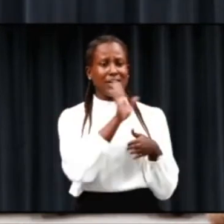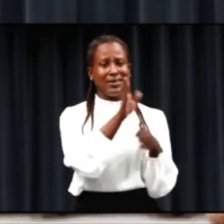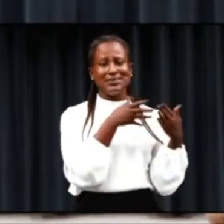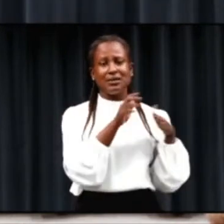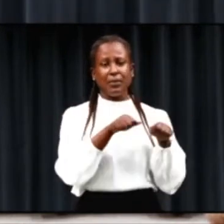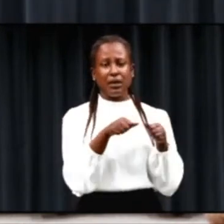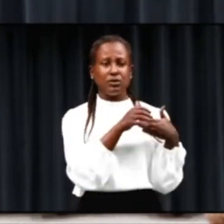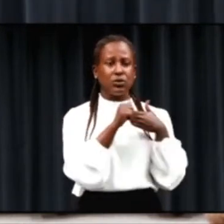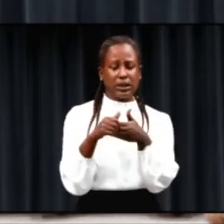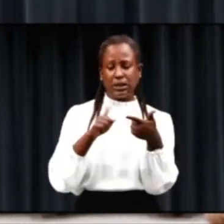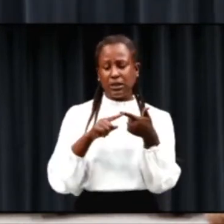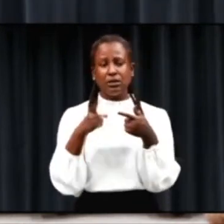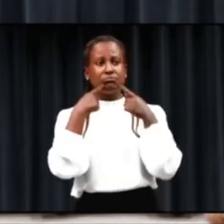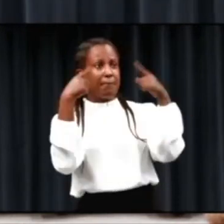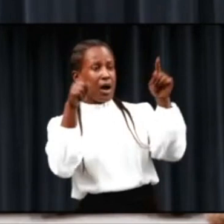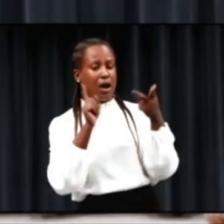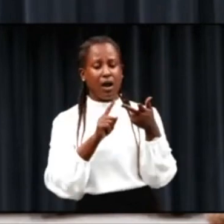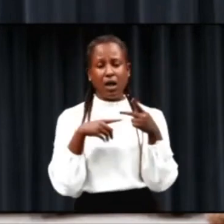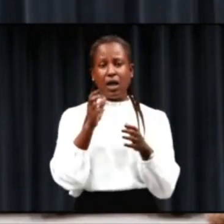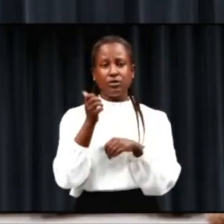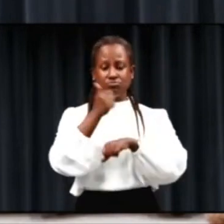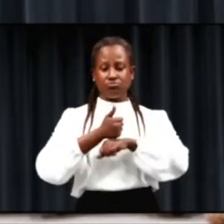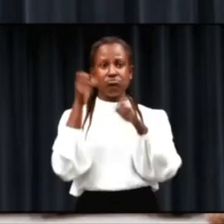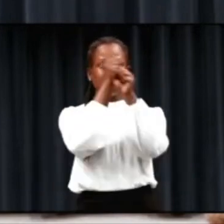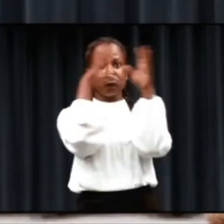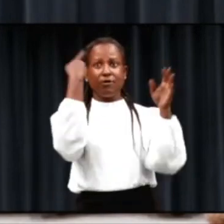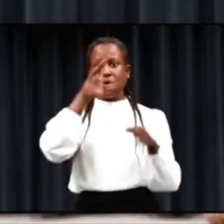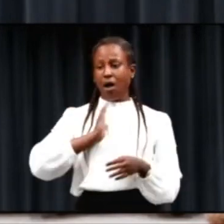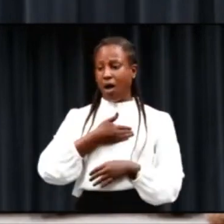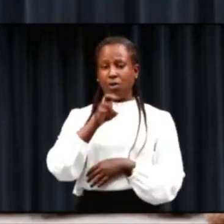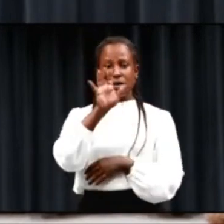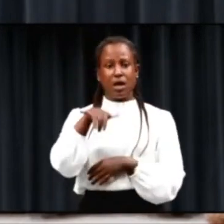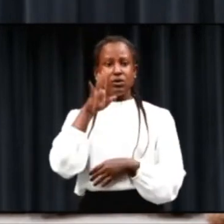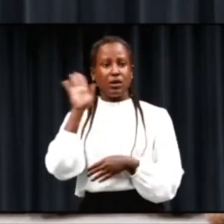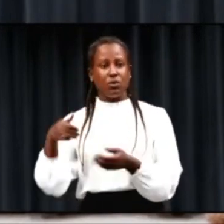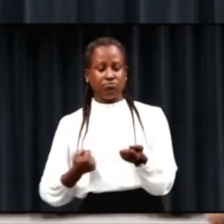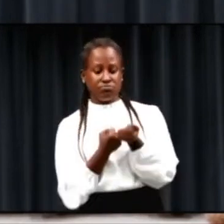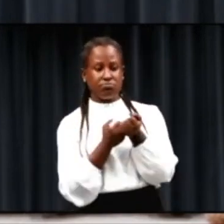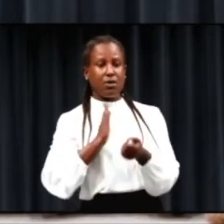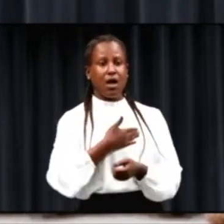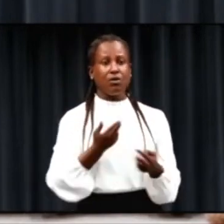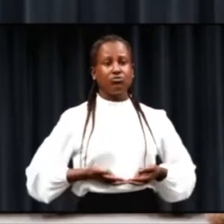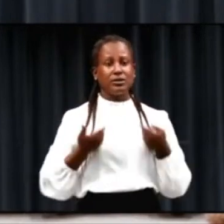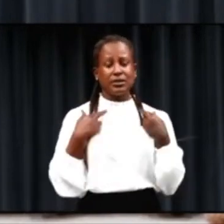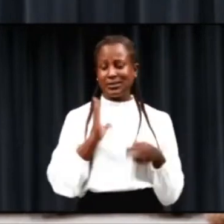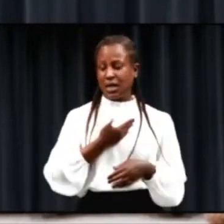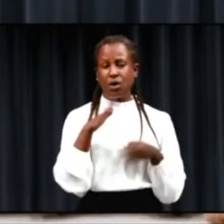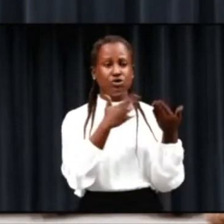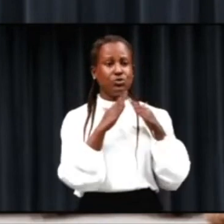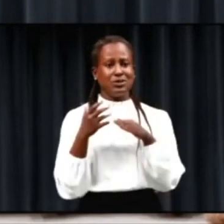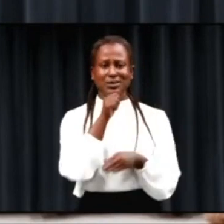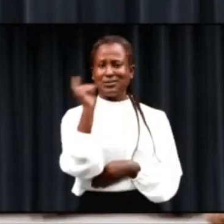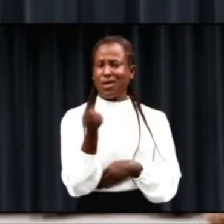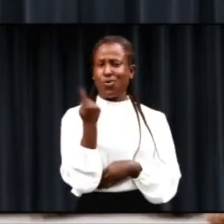to execute, and to create a vision for our county that lifts up all of our residents. Our community is not the